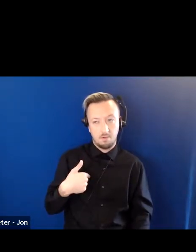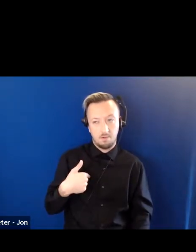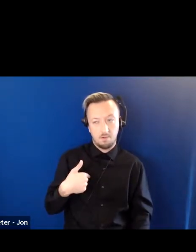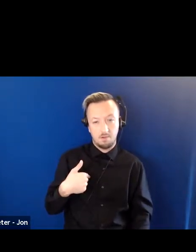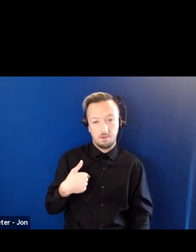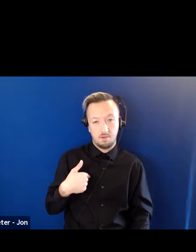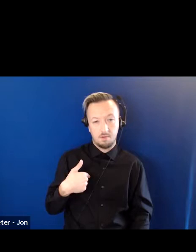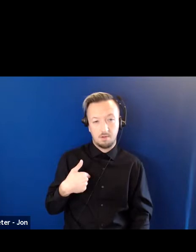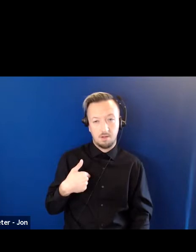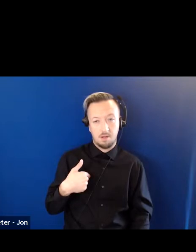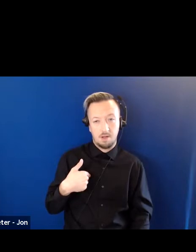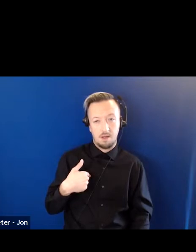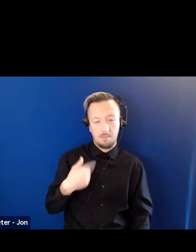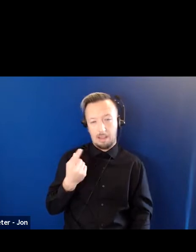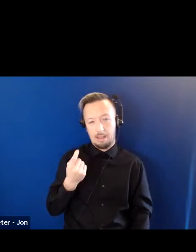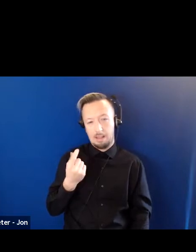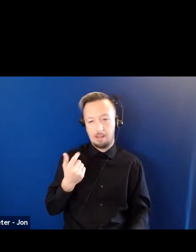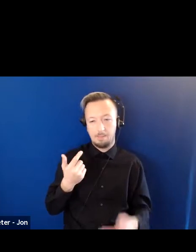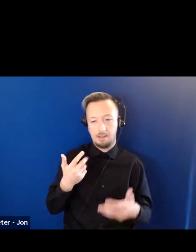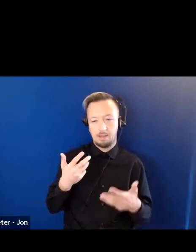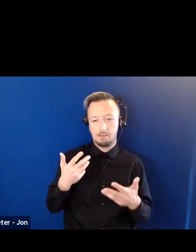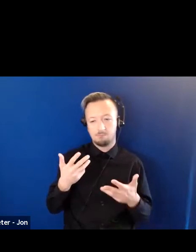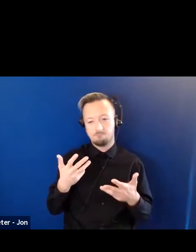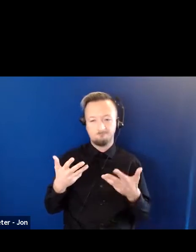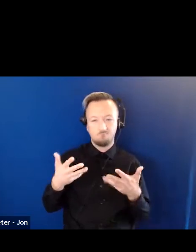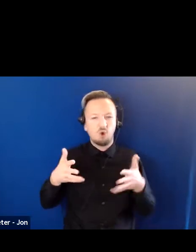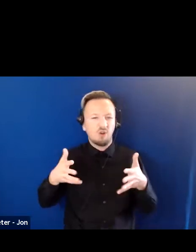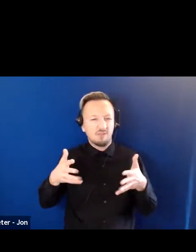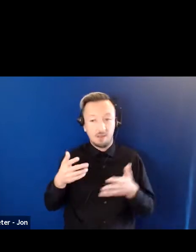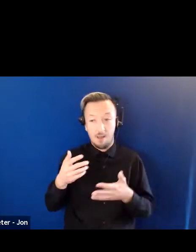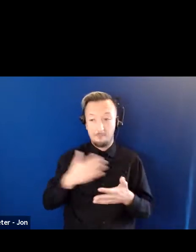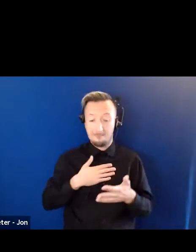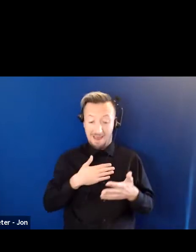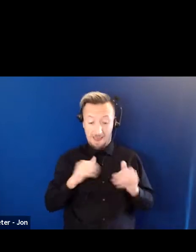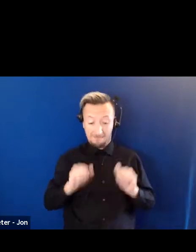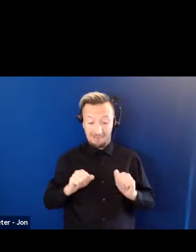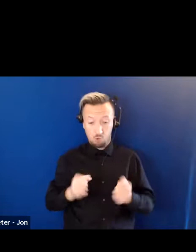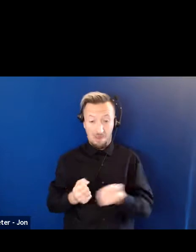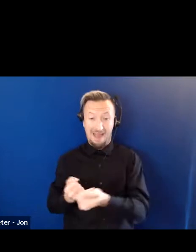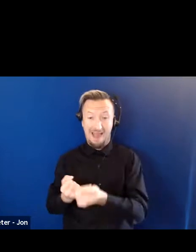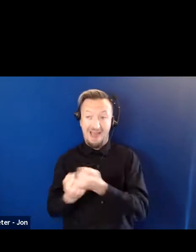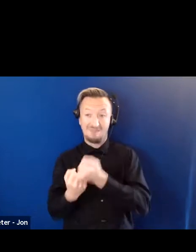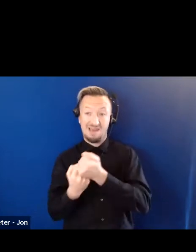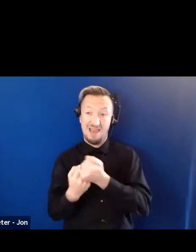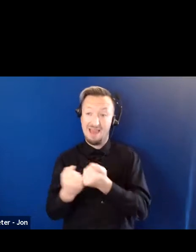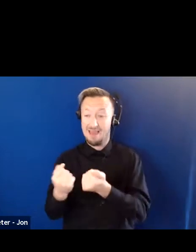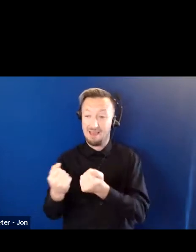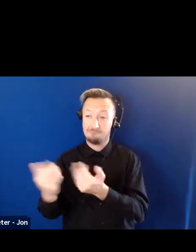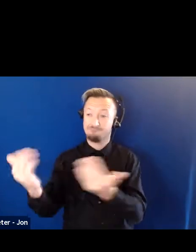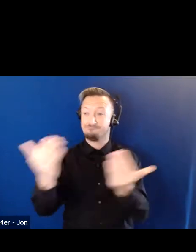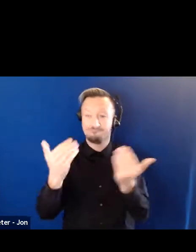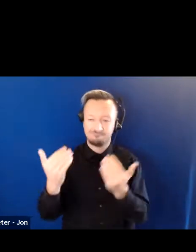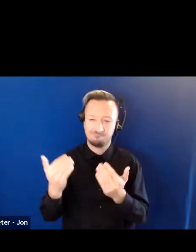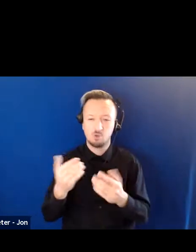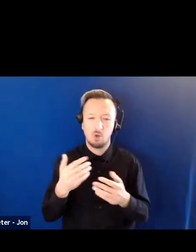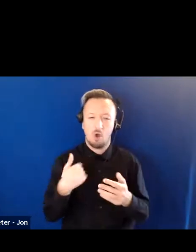how it affects our ability to advocate. But again, it's all in the language, and we try to